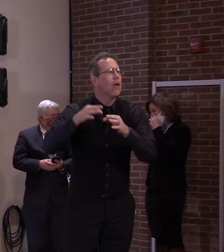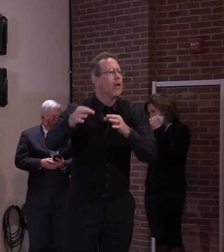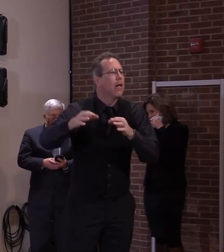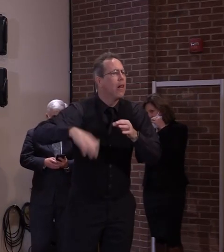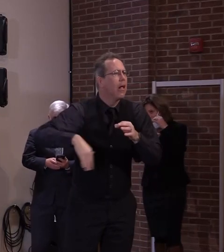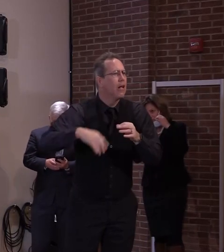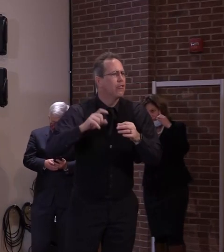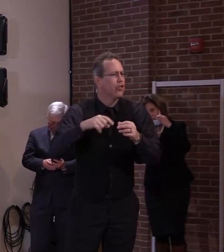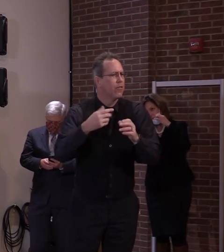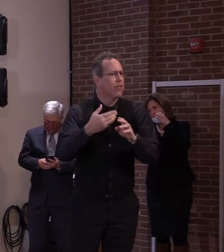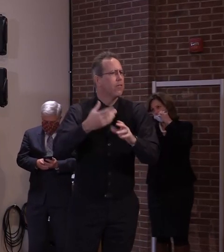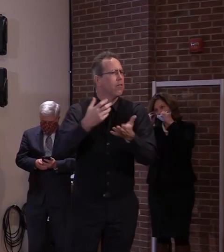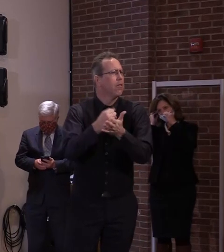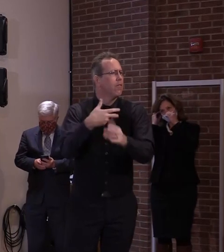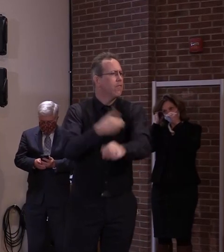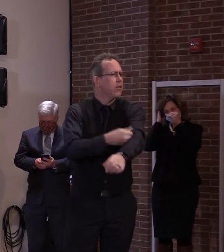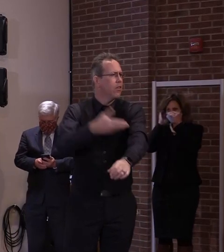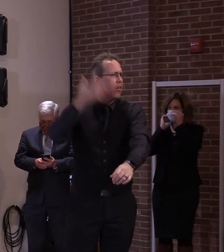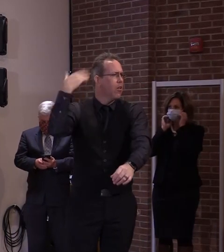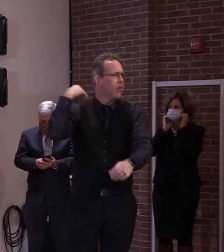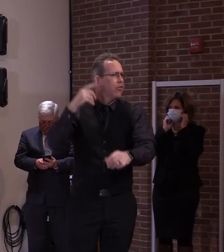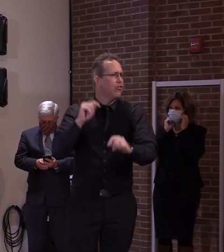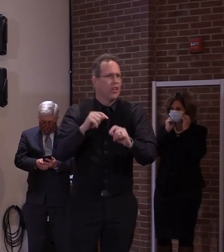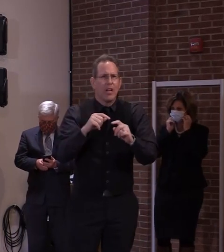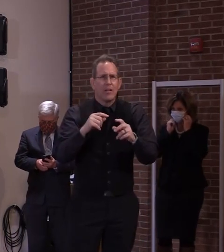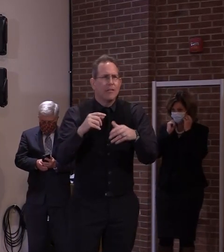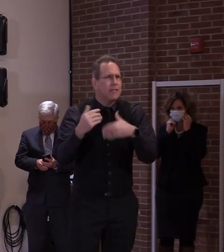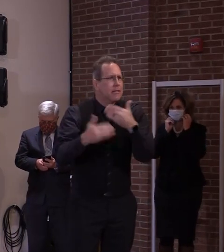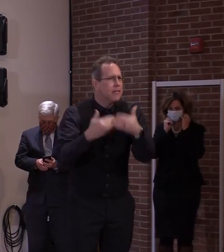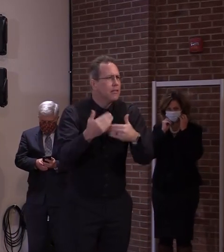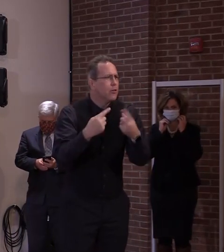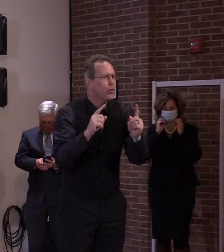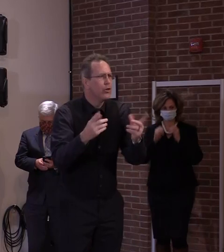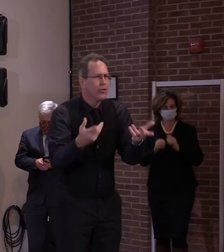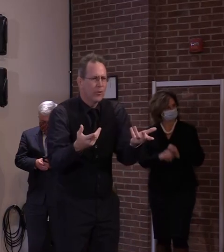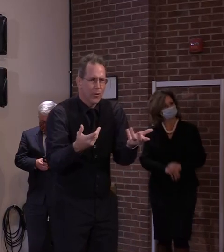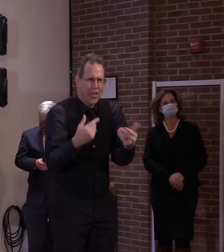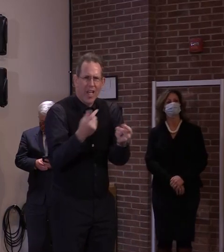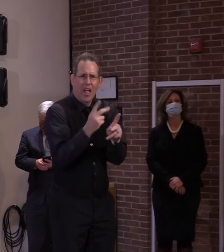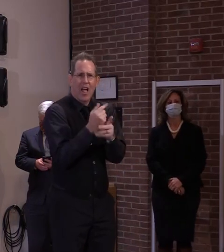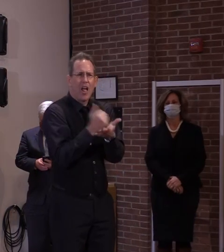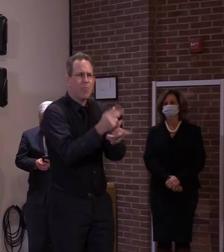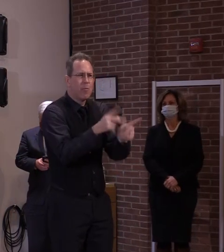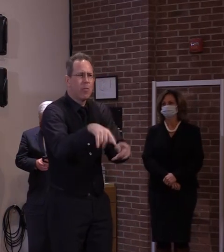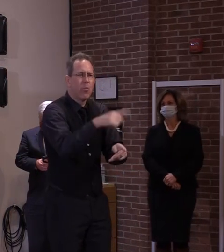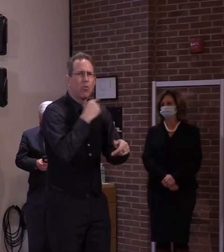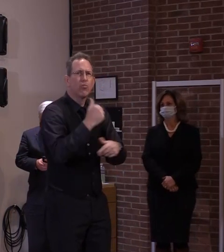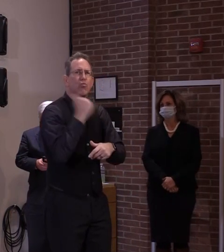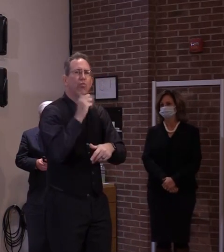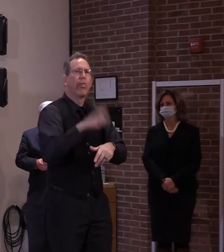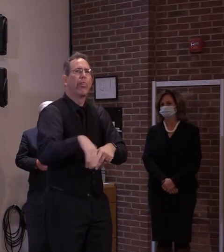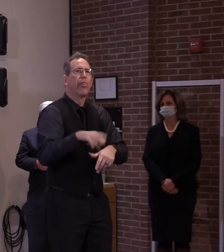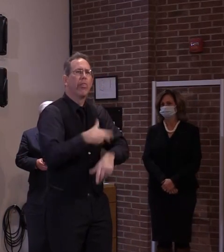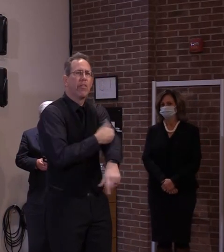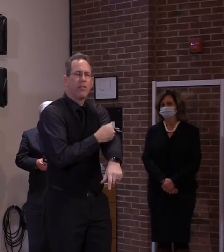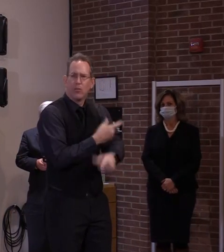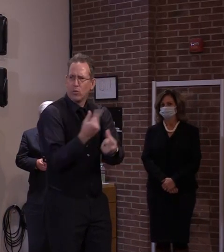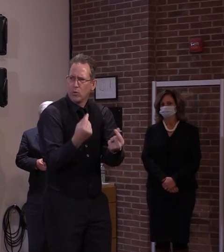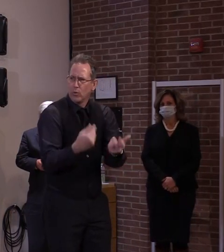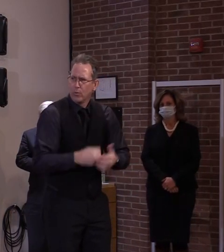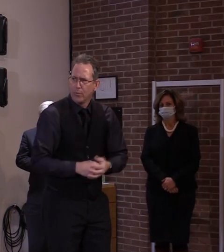so? Well, I think part of the strategy, as communicated by Secretary Curley to some of the